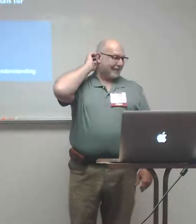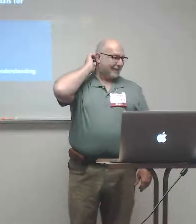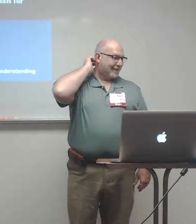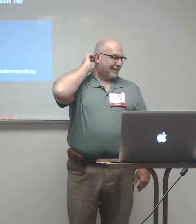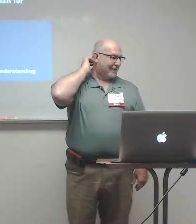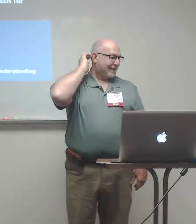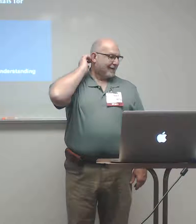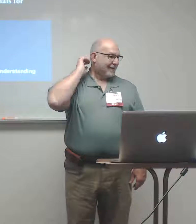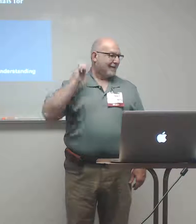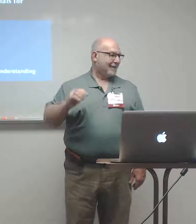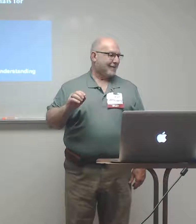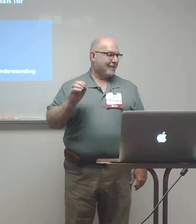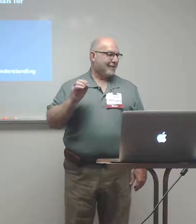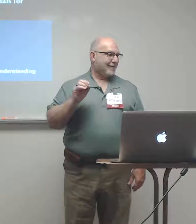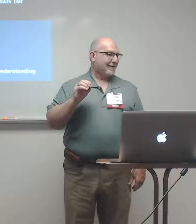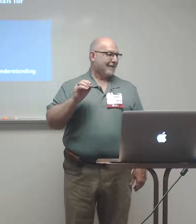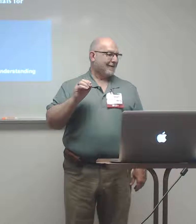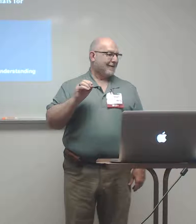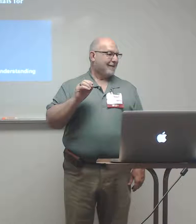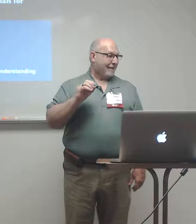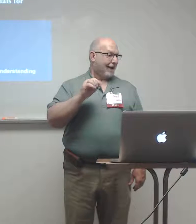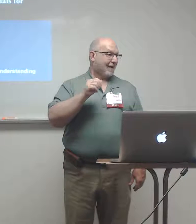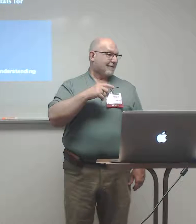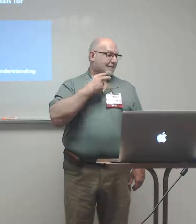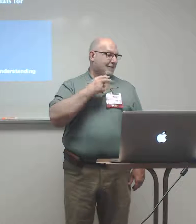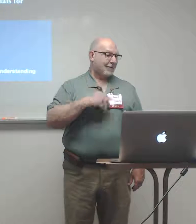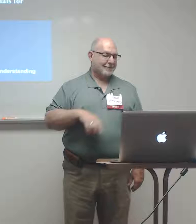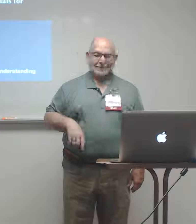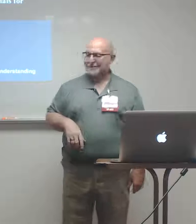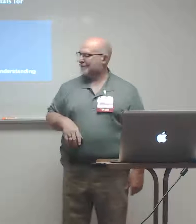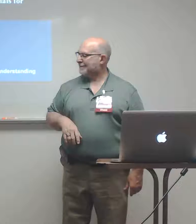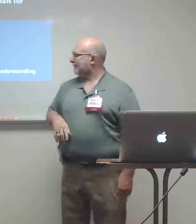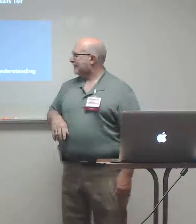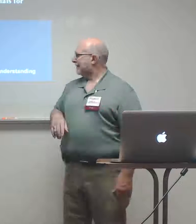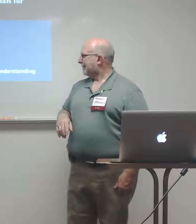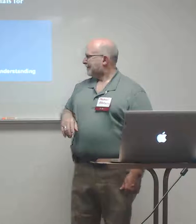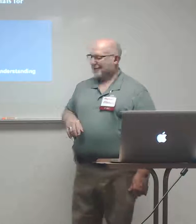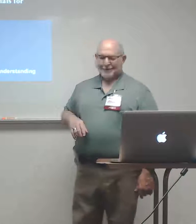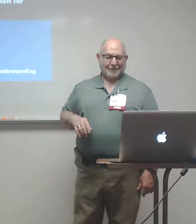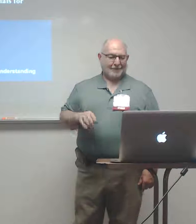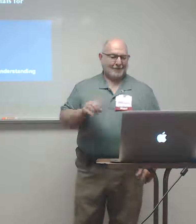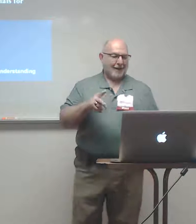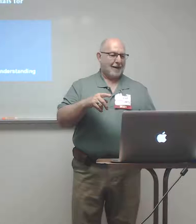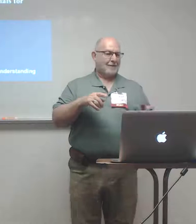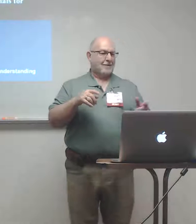He's low. He's hearing it. He's really low. yeah. Thank you. Okay.